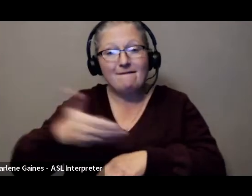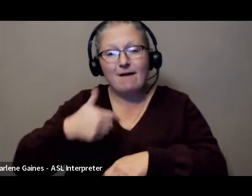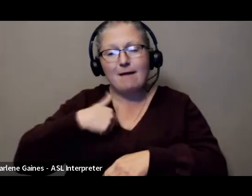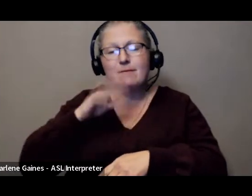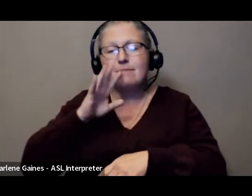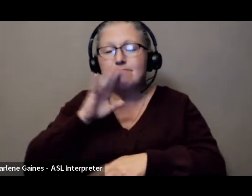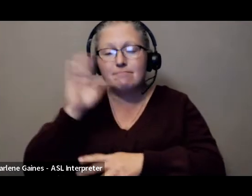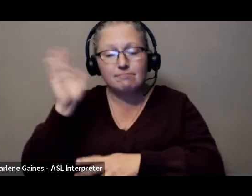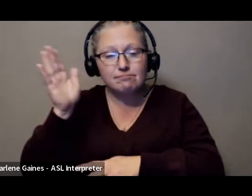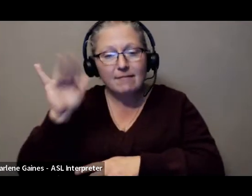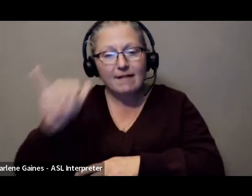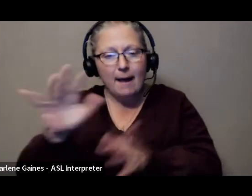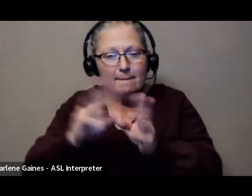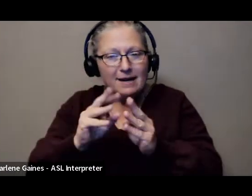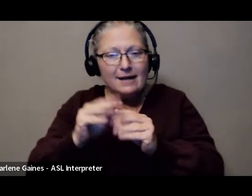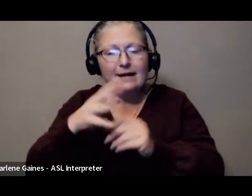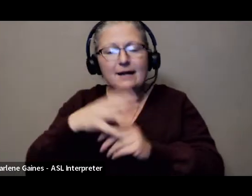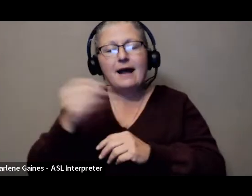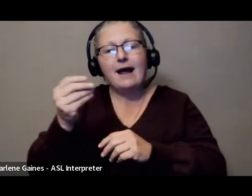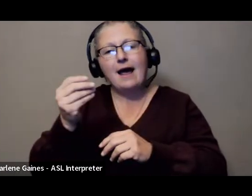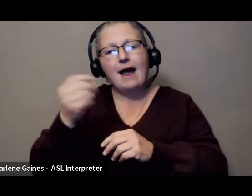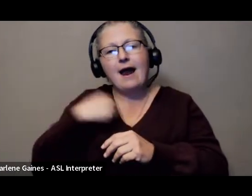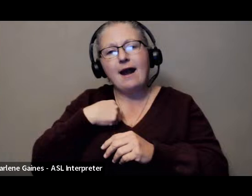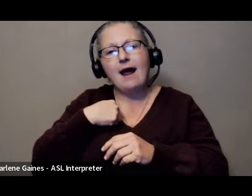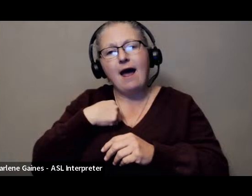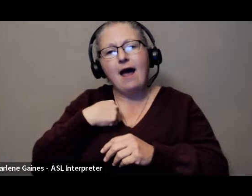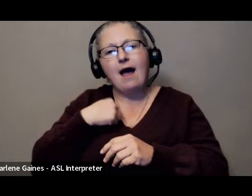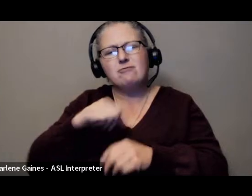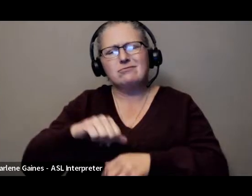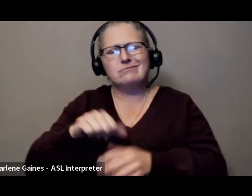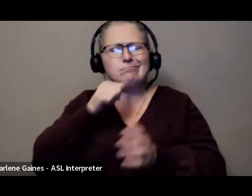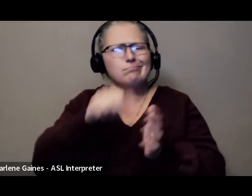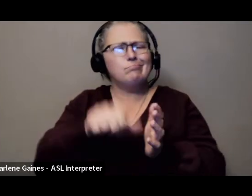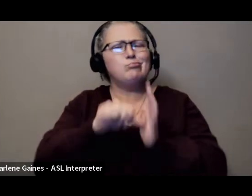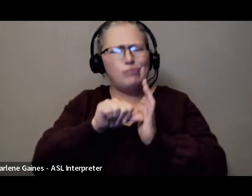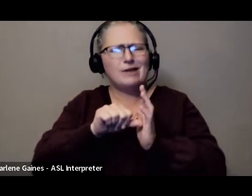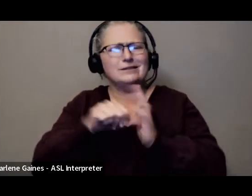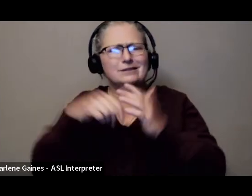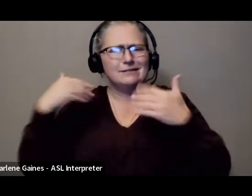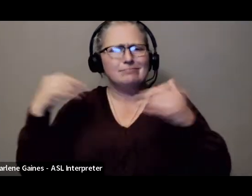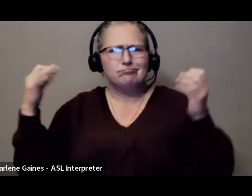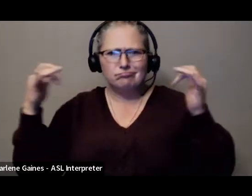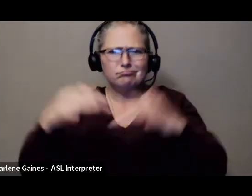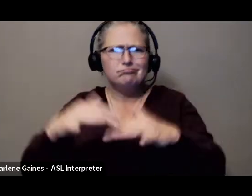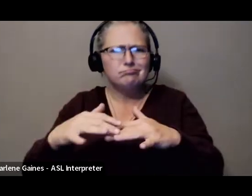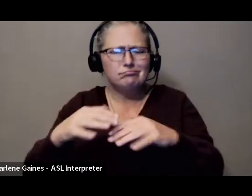speak at that meeting, and I was just so impressed with, one, the turnout,